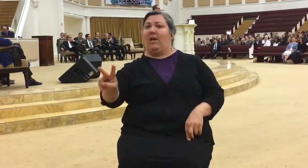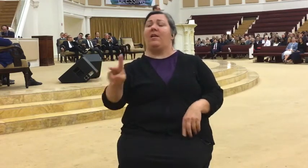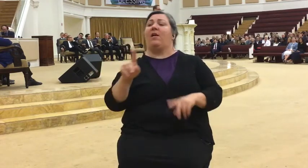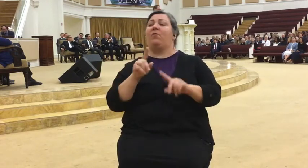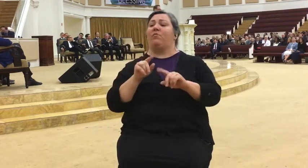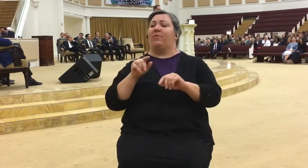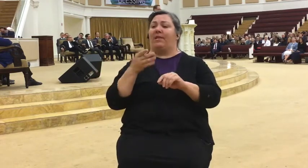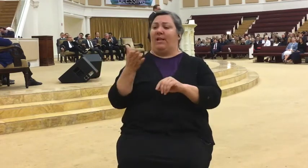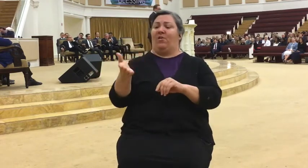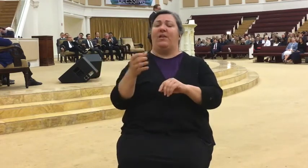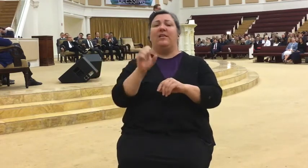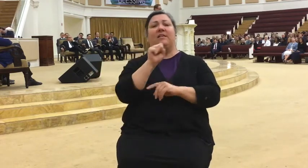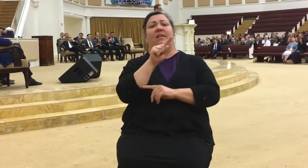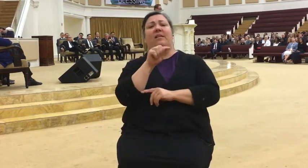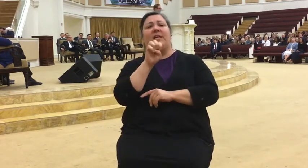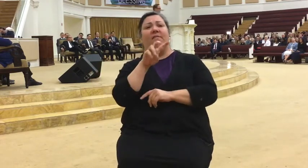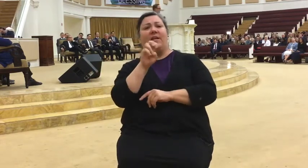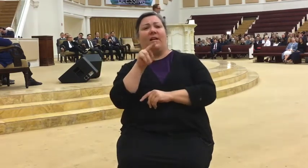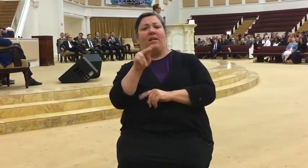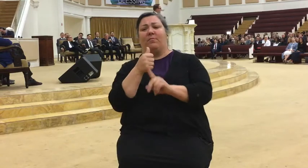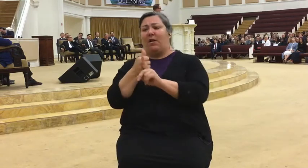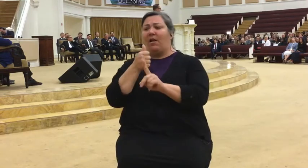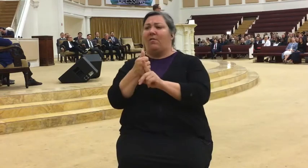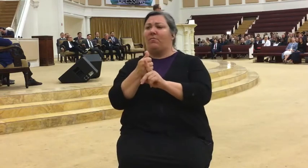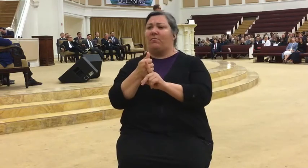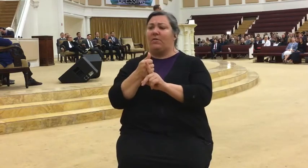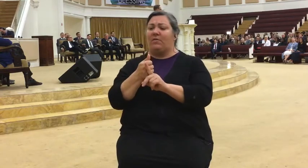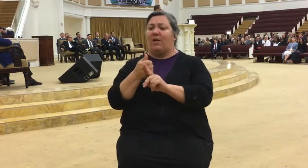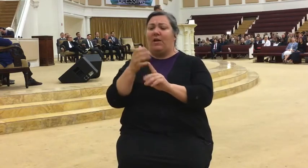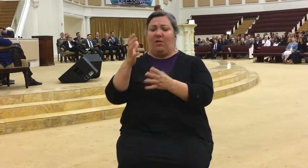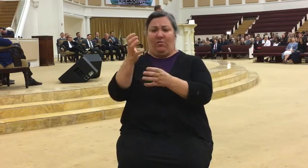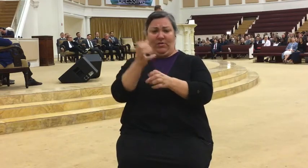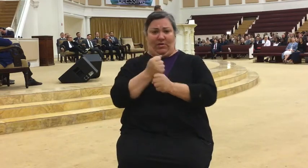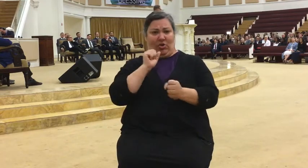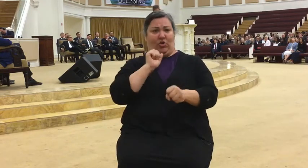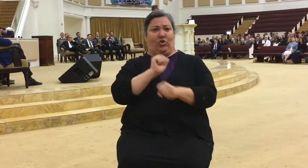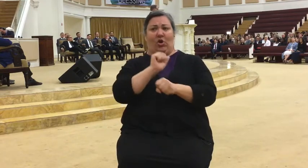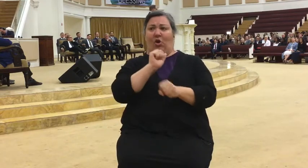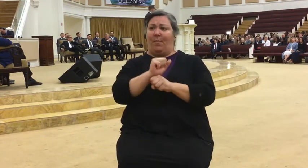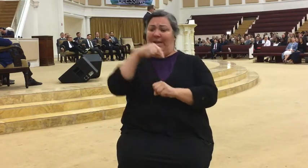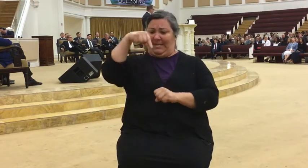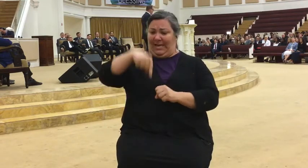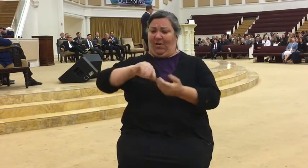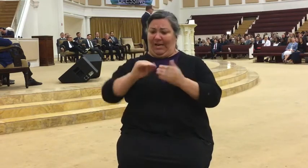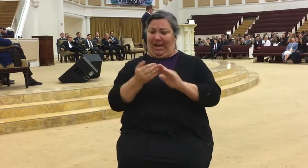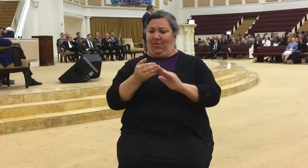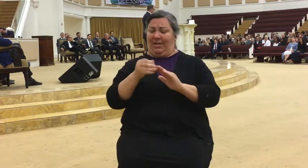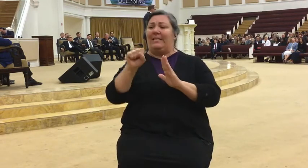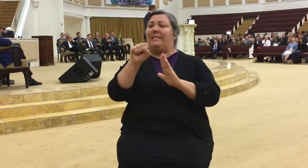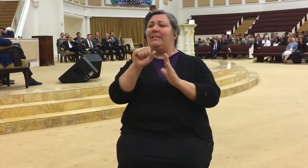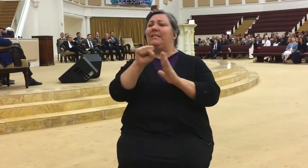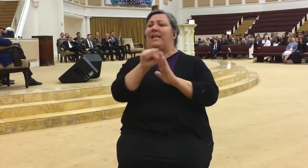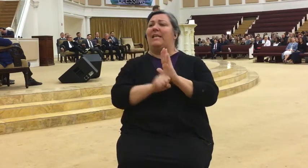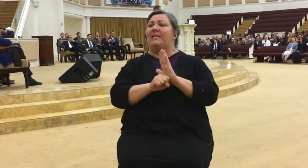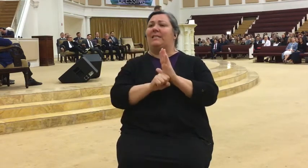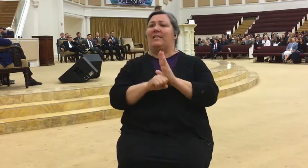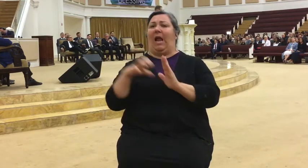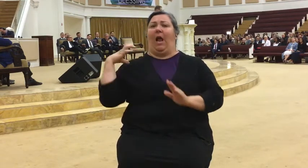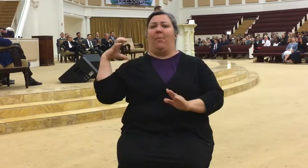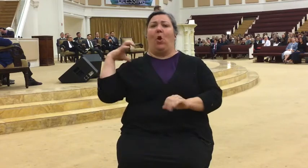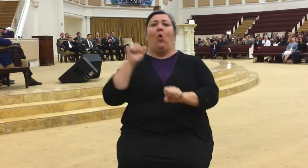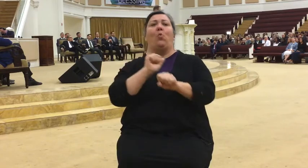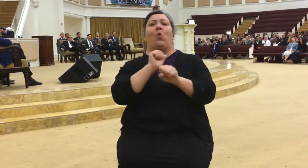and Stephen had gotten a job in this downtown at the state capitol, working with